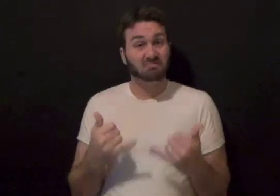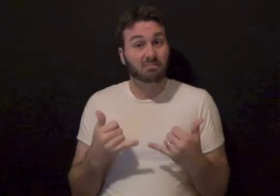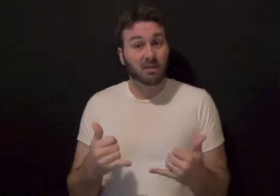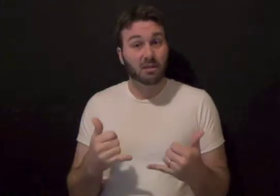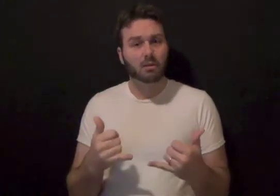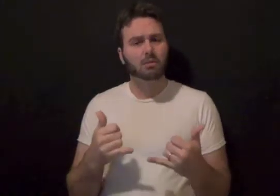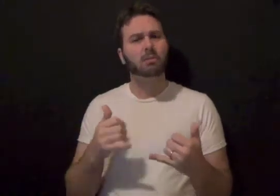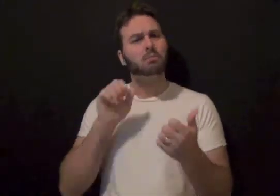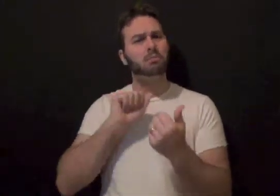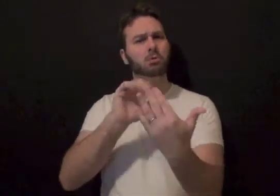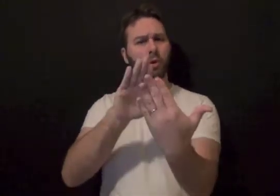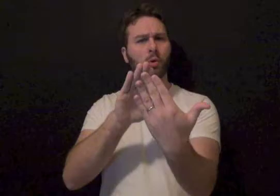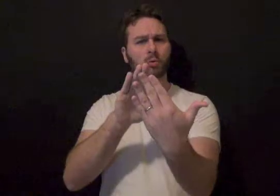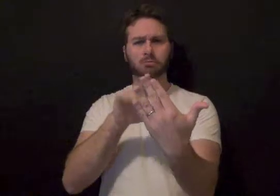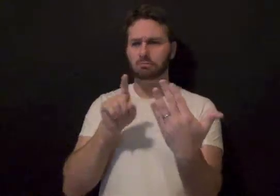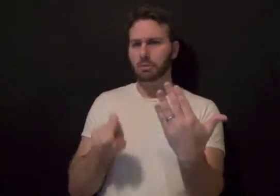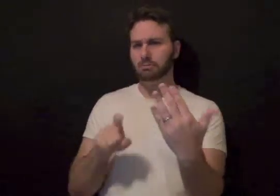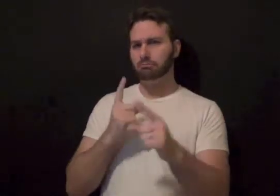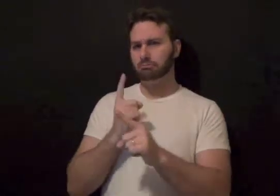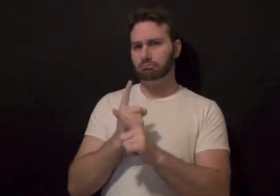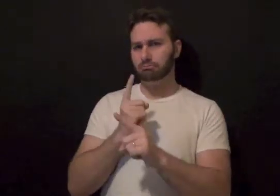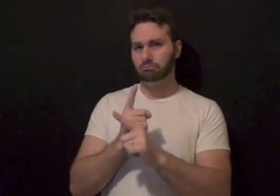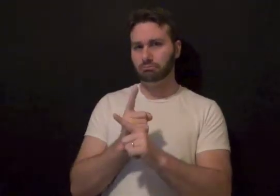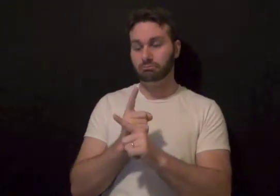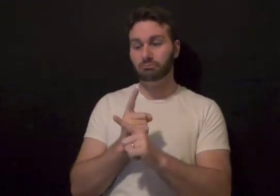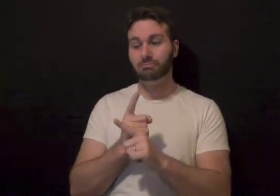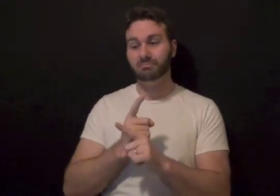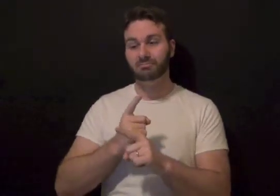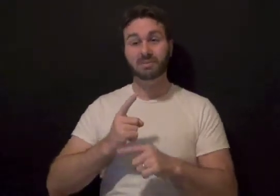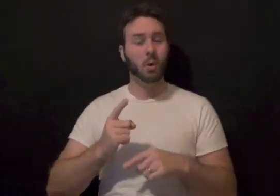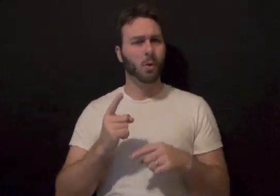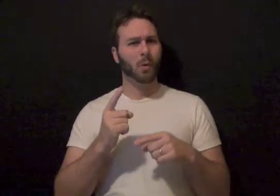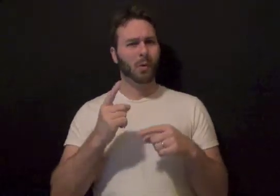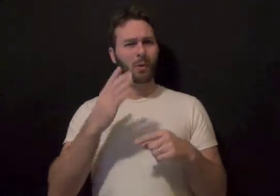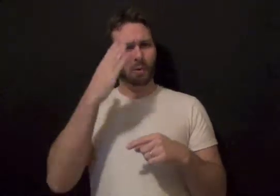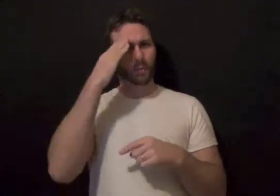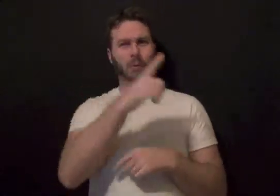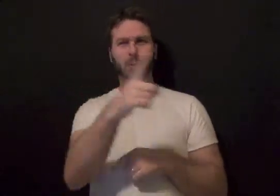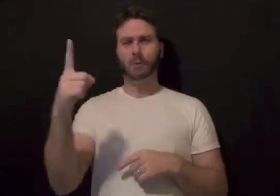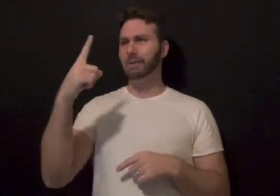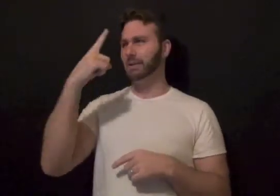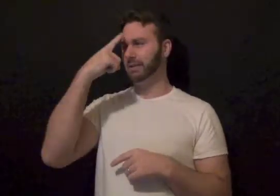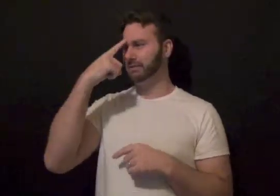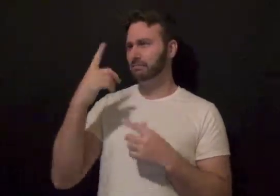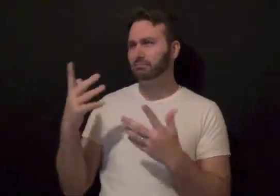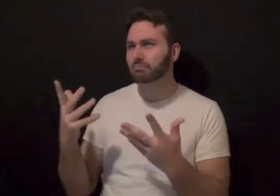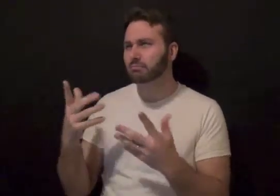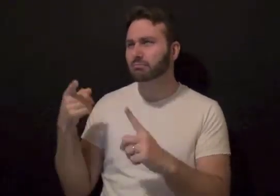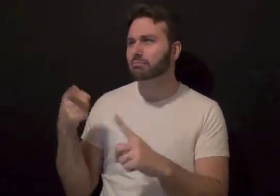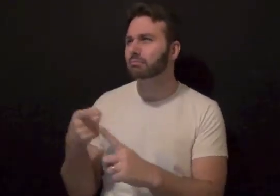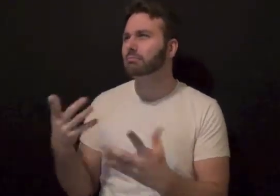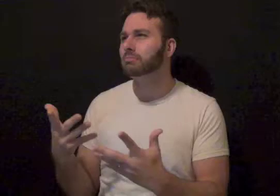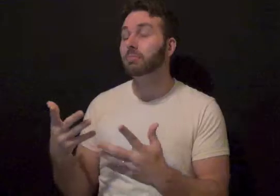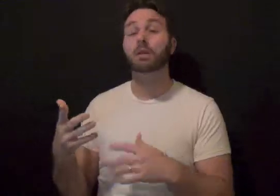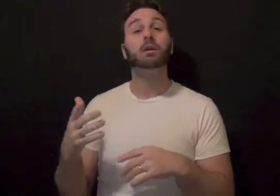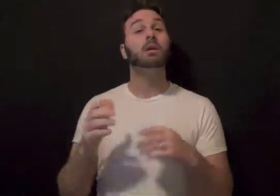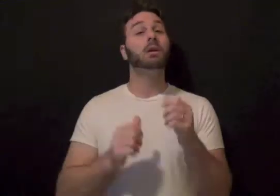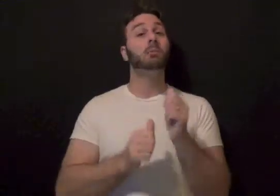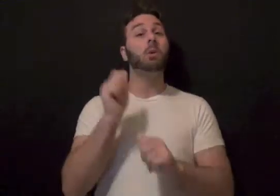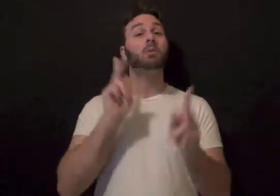it. And that's what these are for, in case you've been wondering. Because most people assume that meditation is all about sort